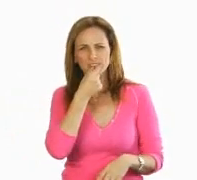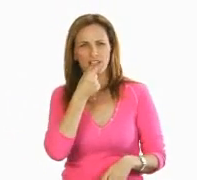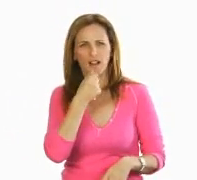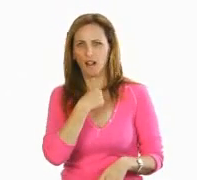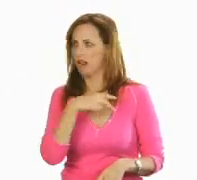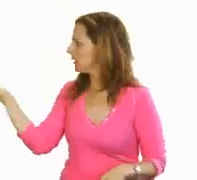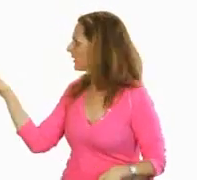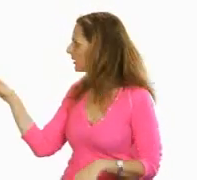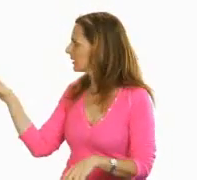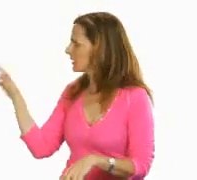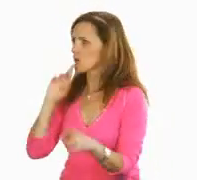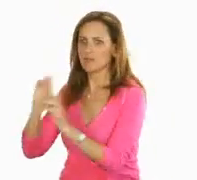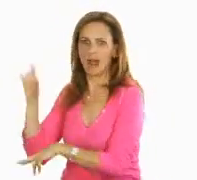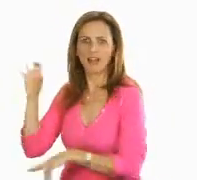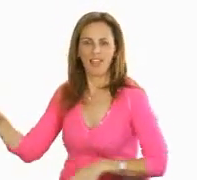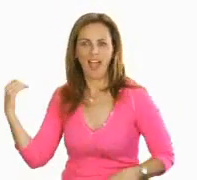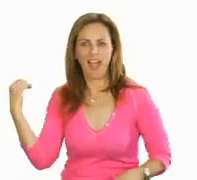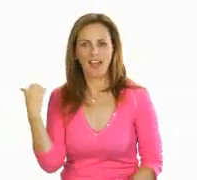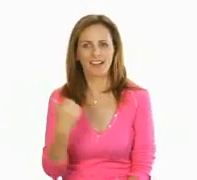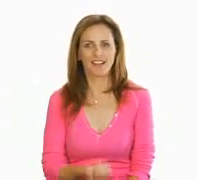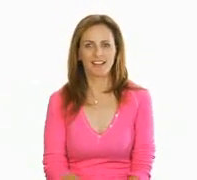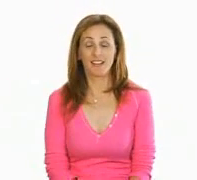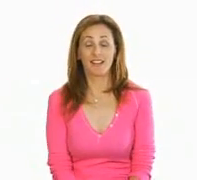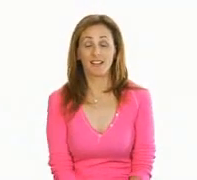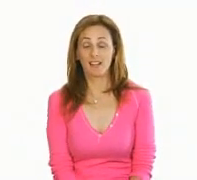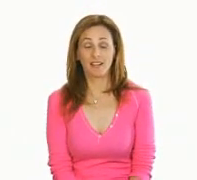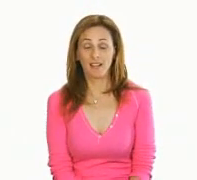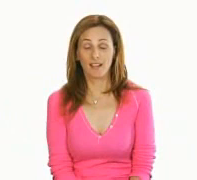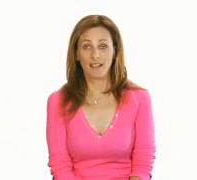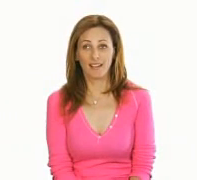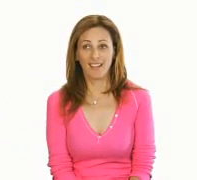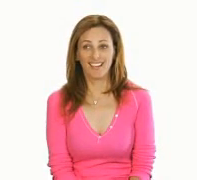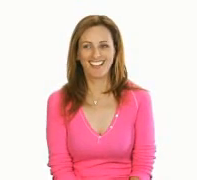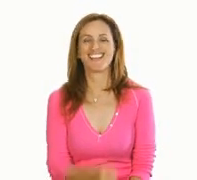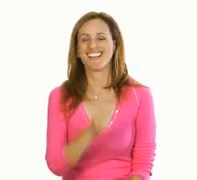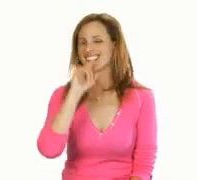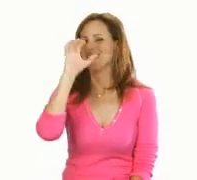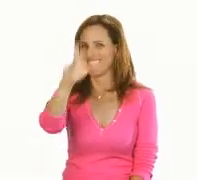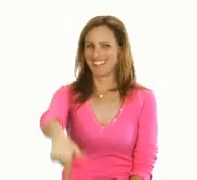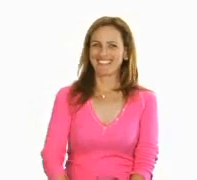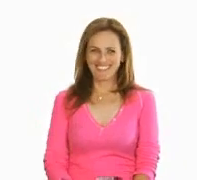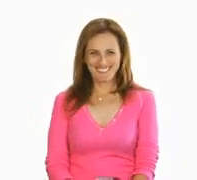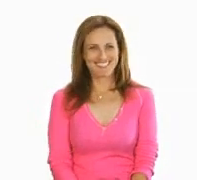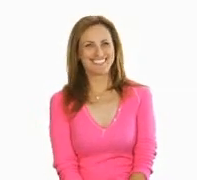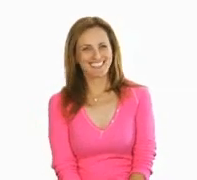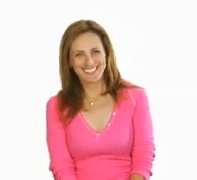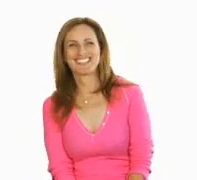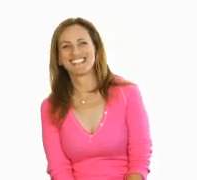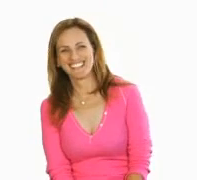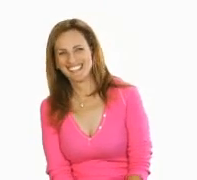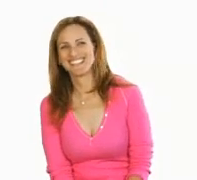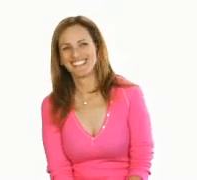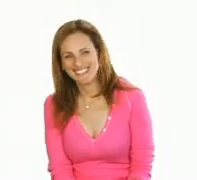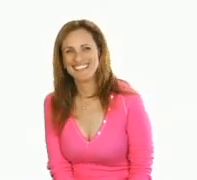Never would I hear anybody whistle, and I turned, and I responded to that, and it's really cool. It's really cool.